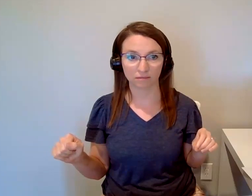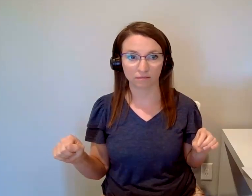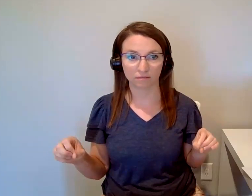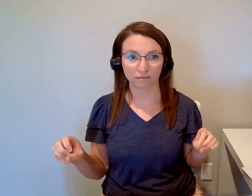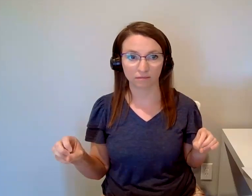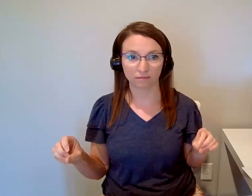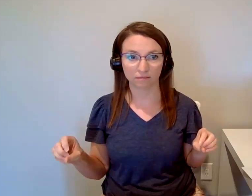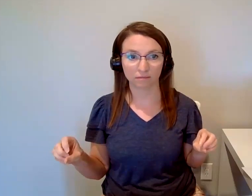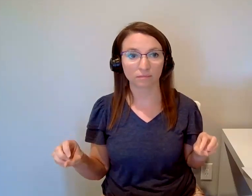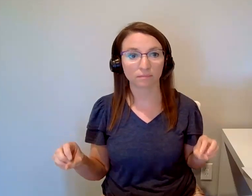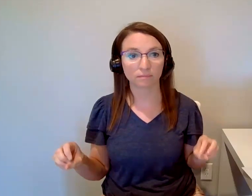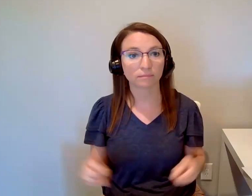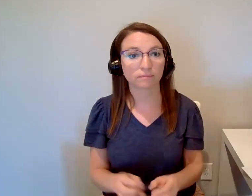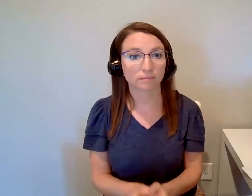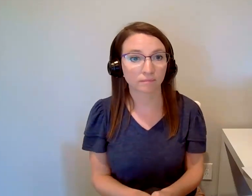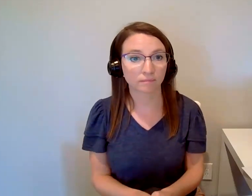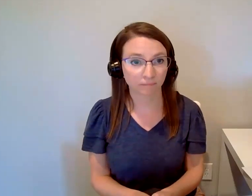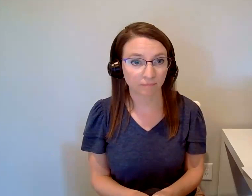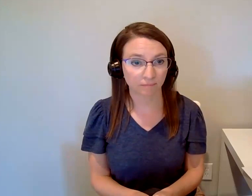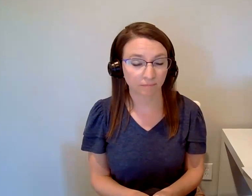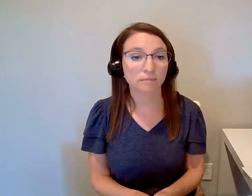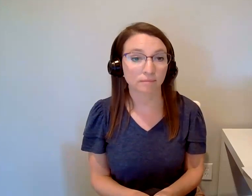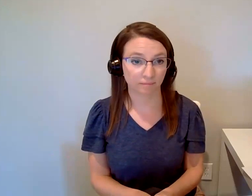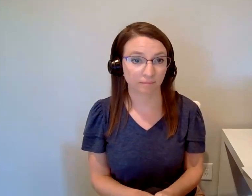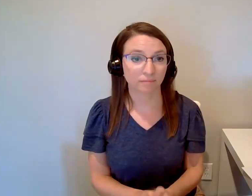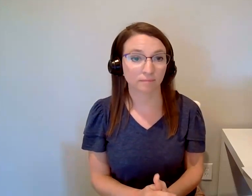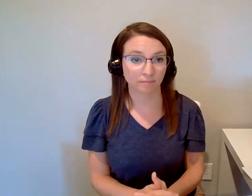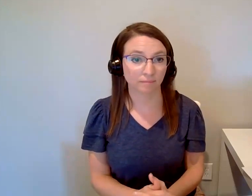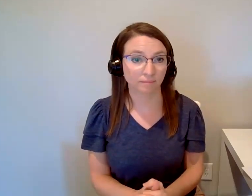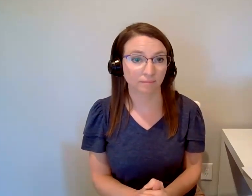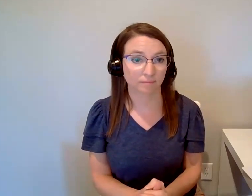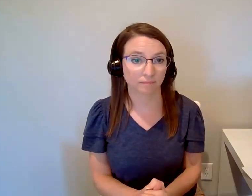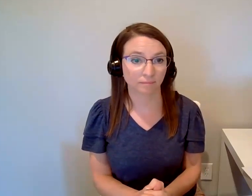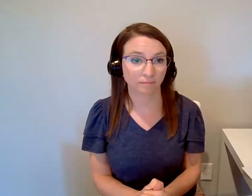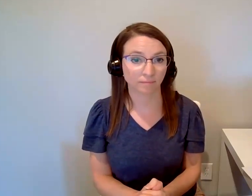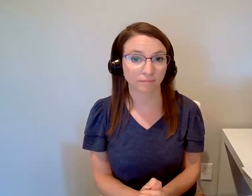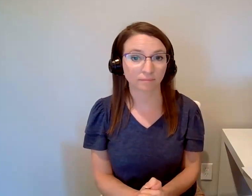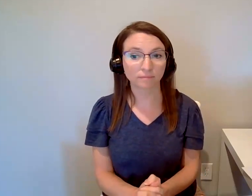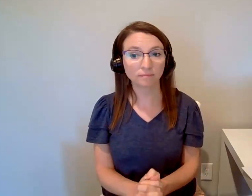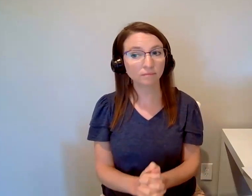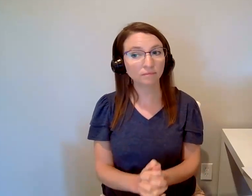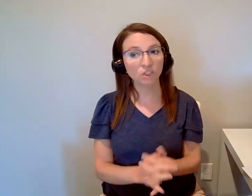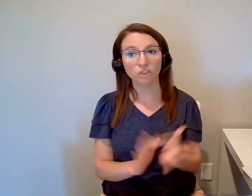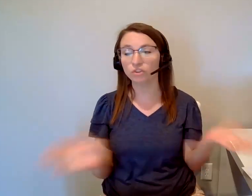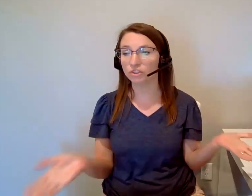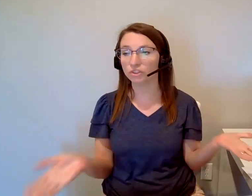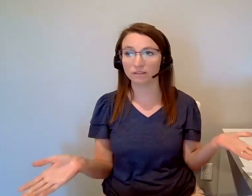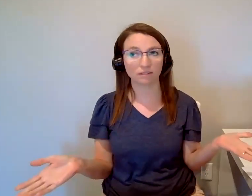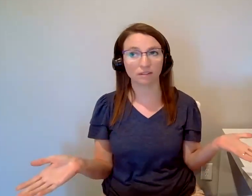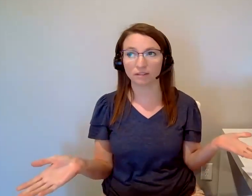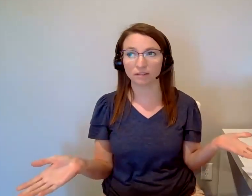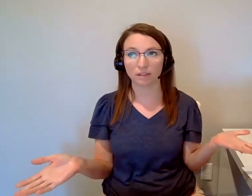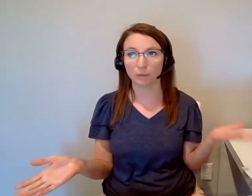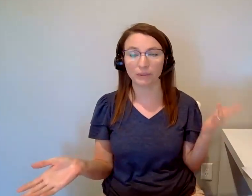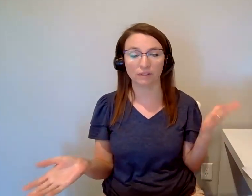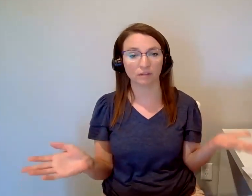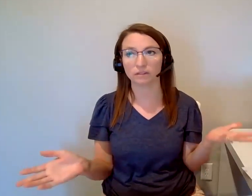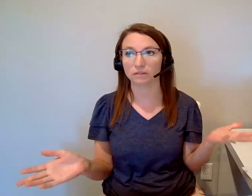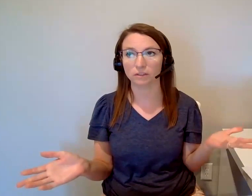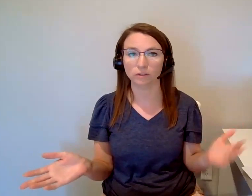If you make a mistake when you're signing with someone, what should you Mhm. do? You just, you don't